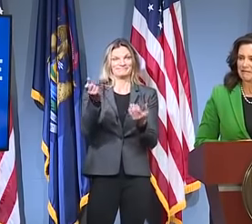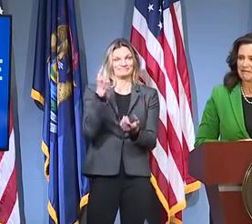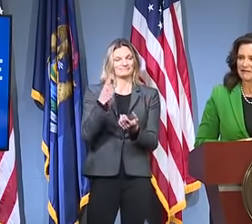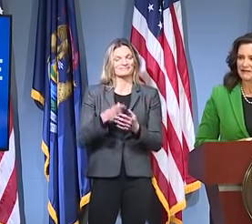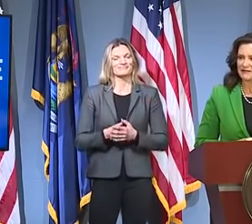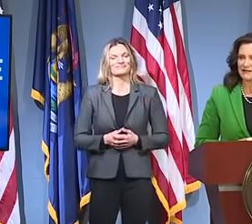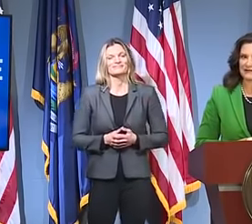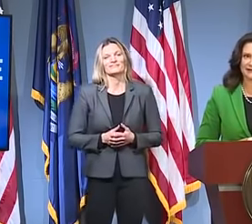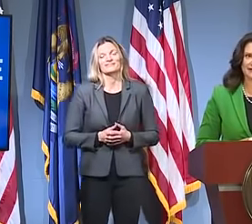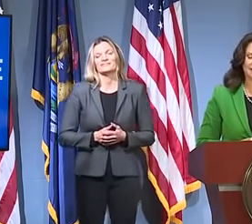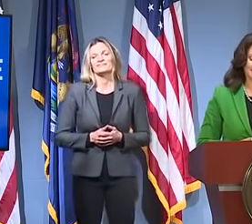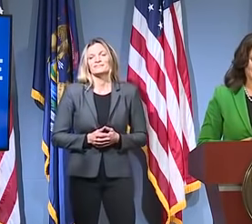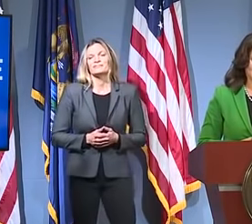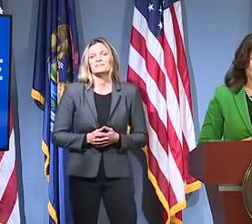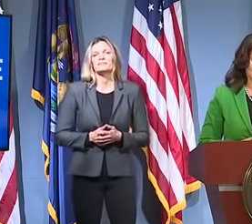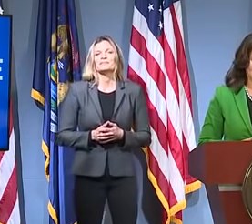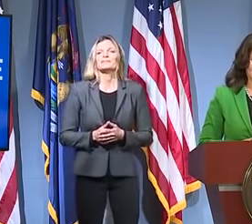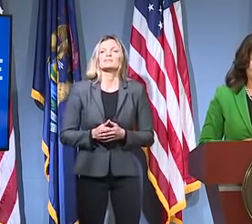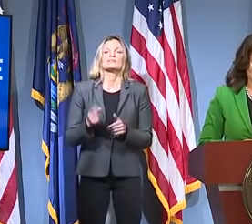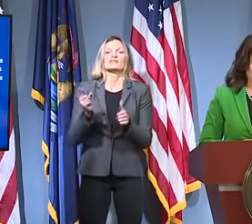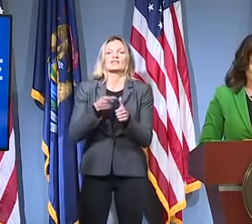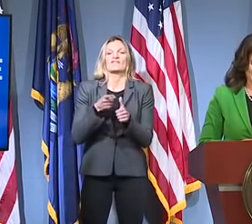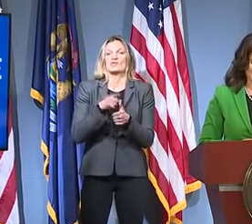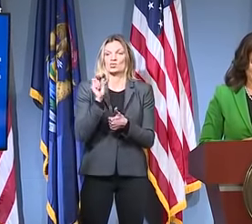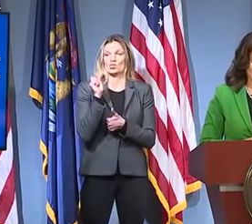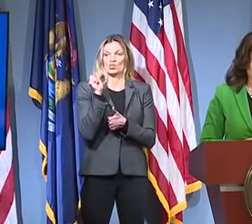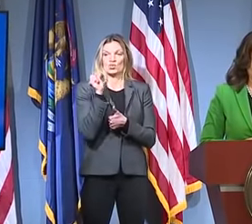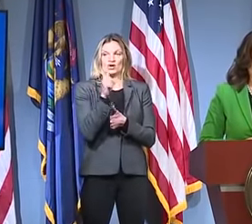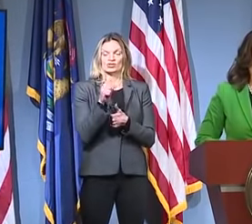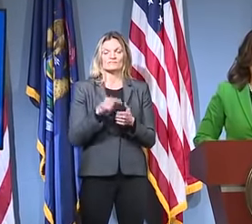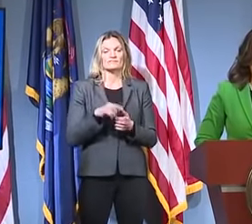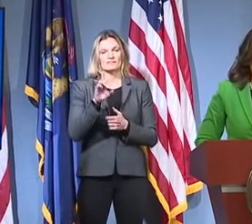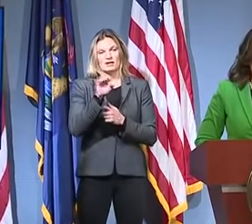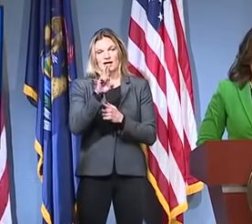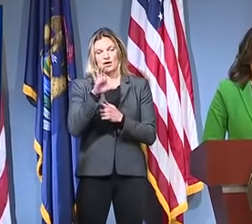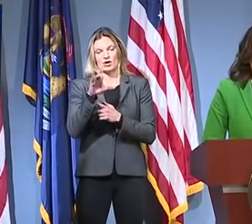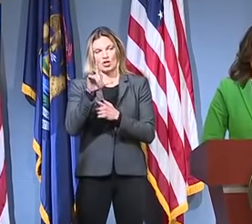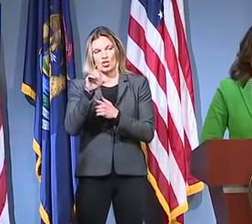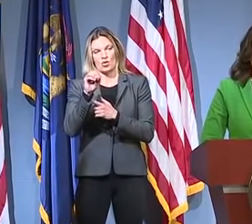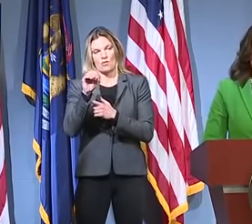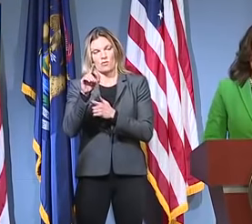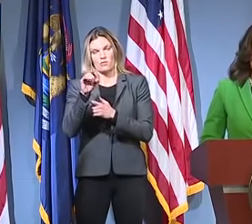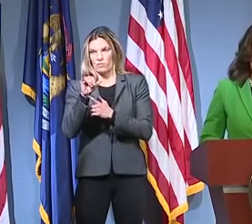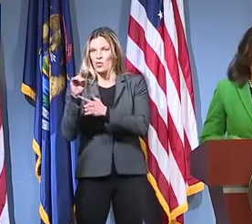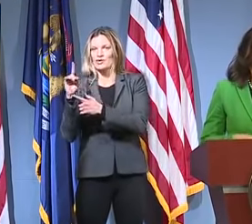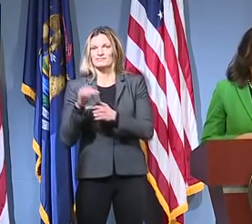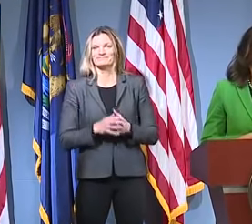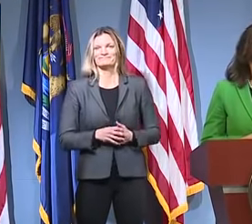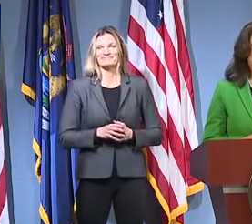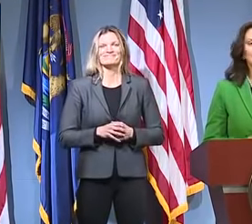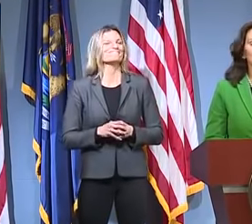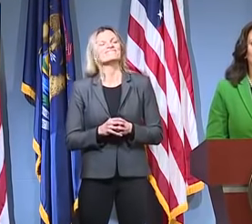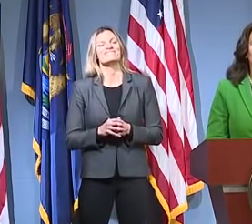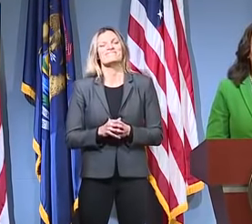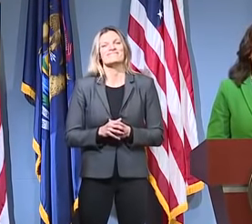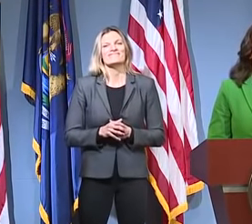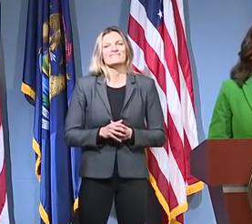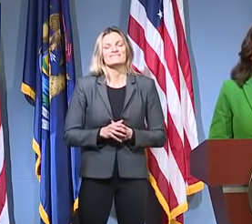started. All right, Governor, the first question will come from Eric Lloyd with TV 9 and 10.